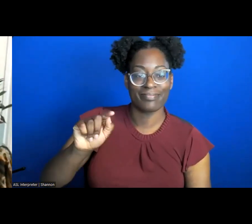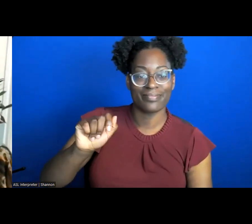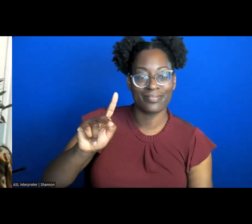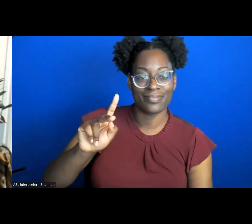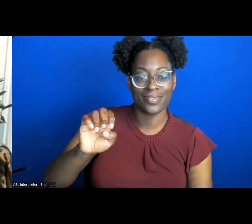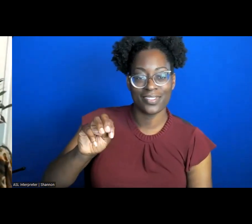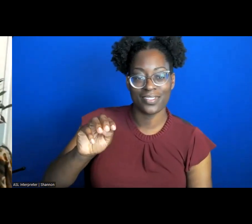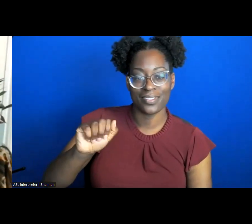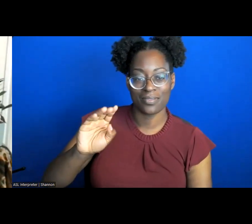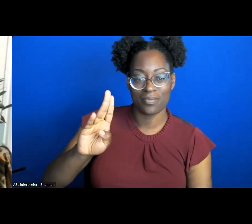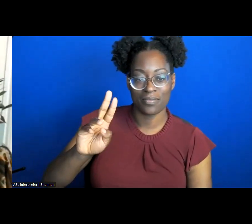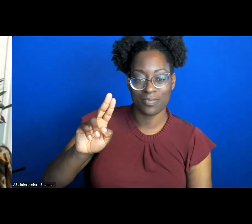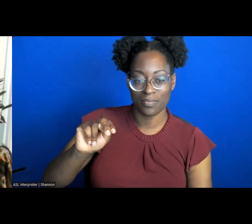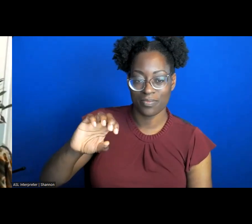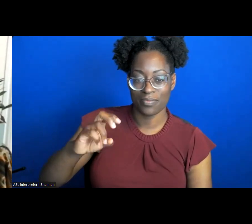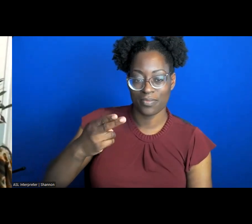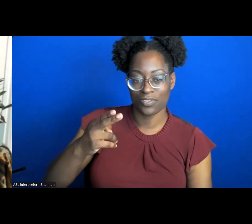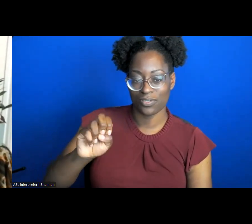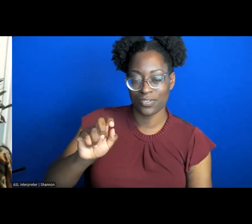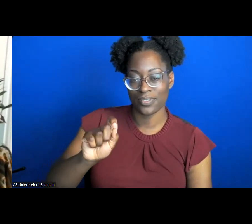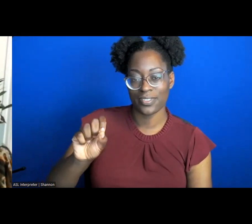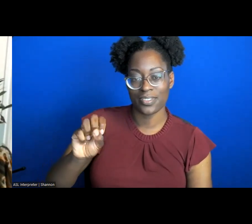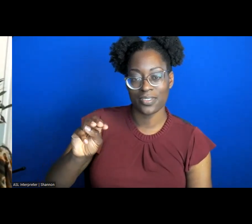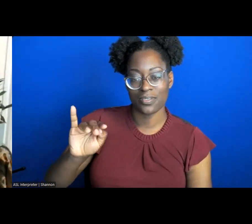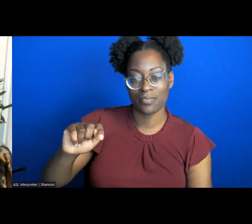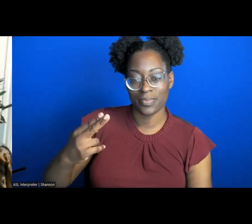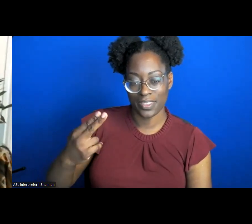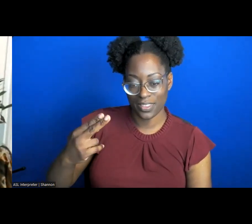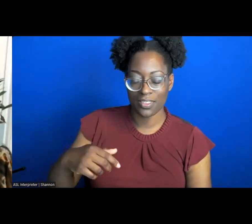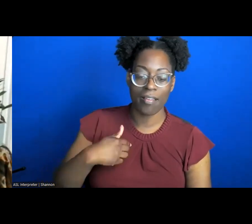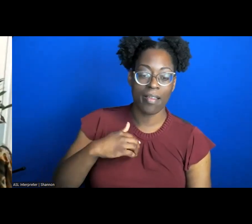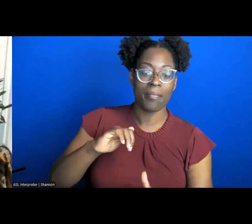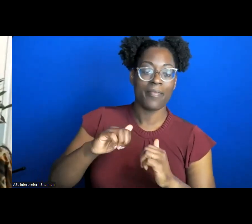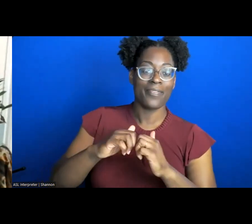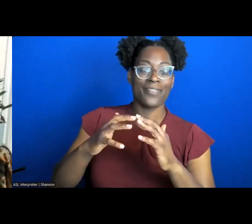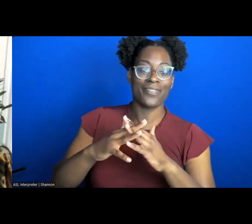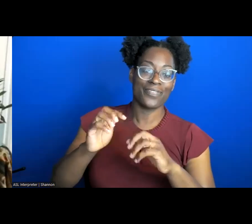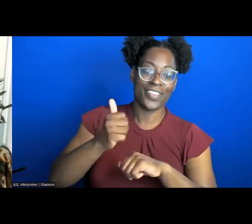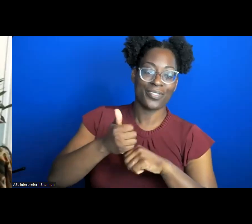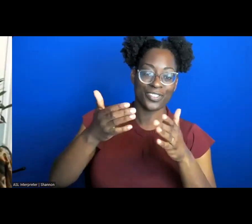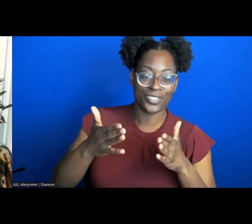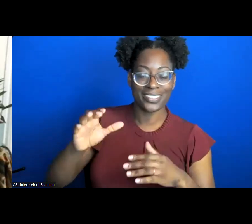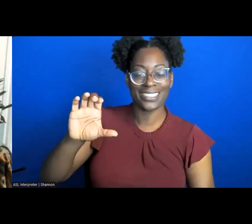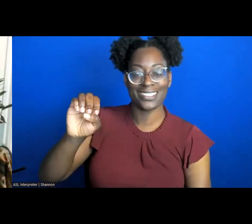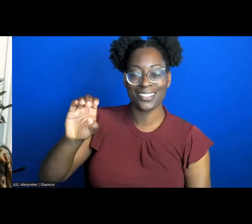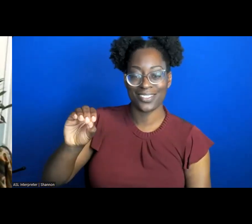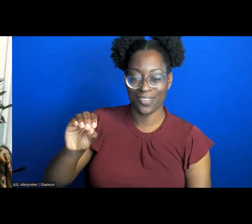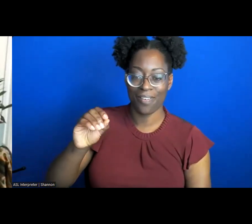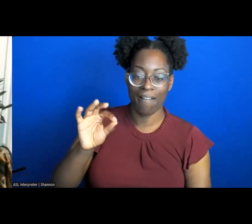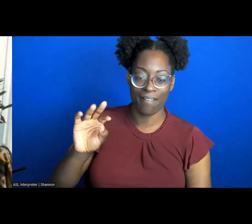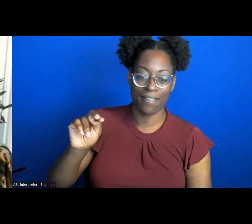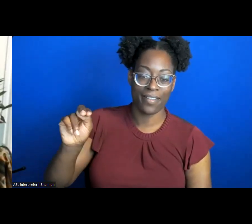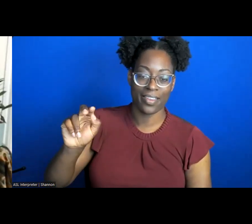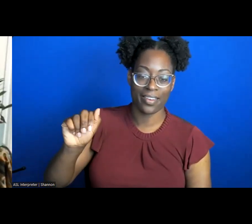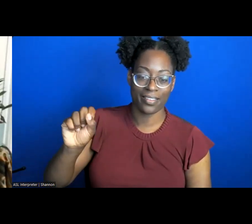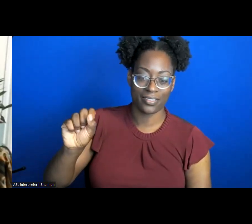of Anasa Consulting. What I do is I support adults to create joyful and liberated lives